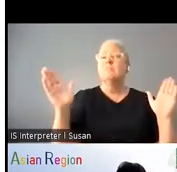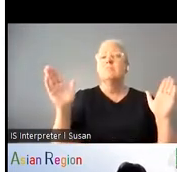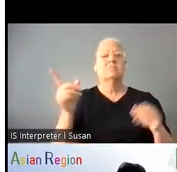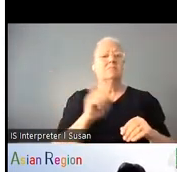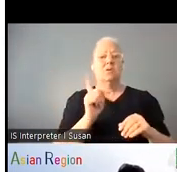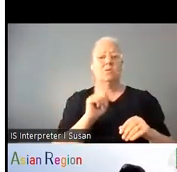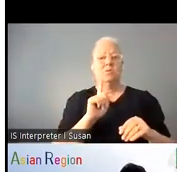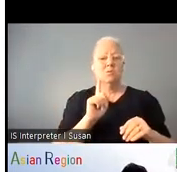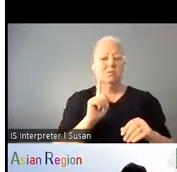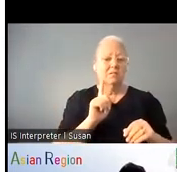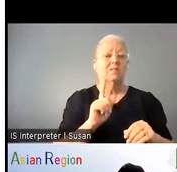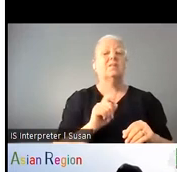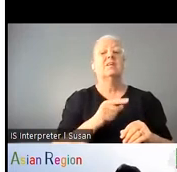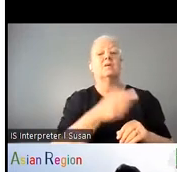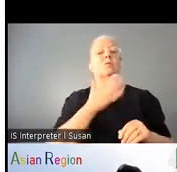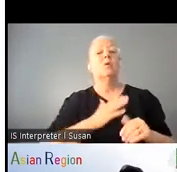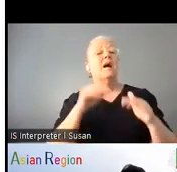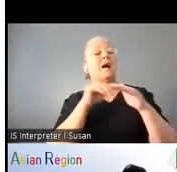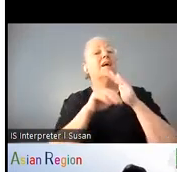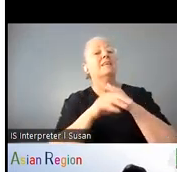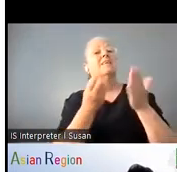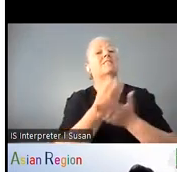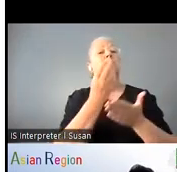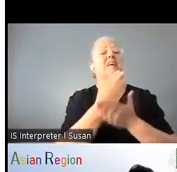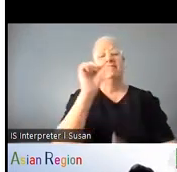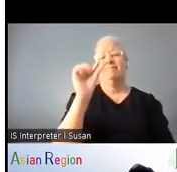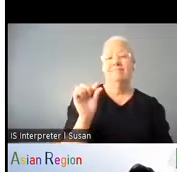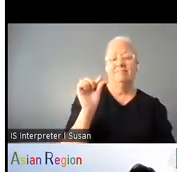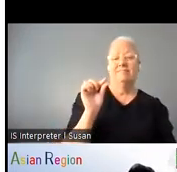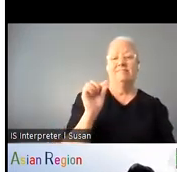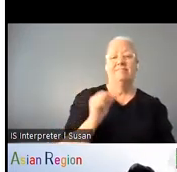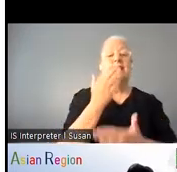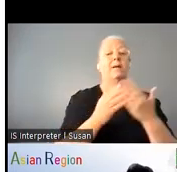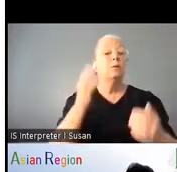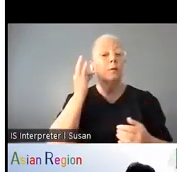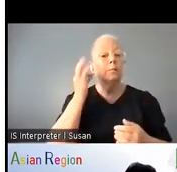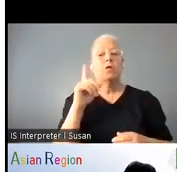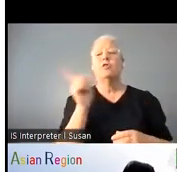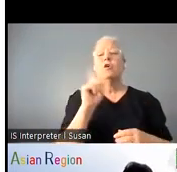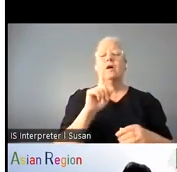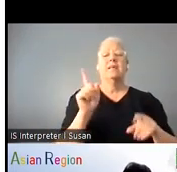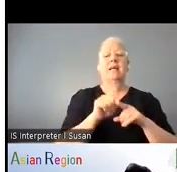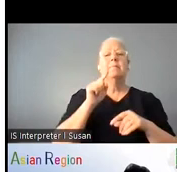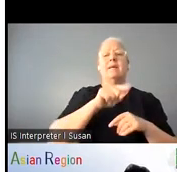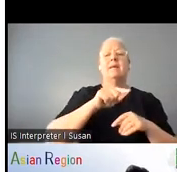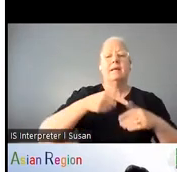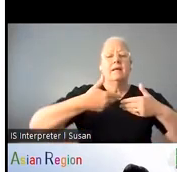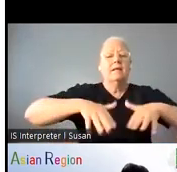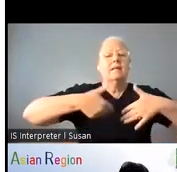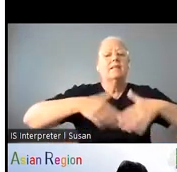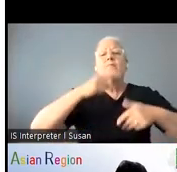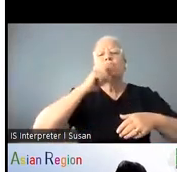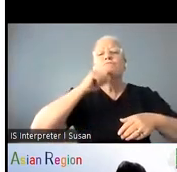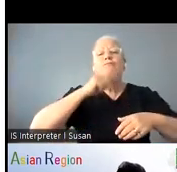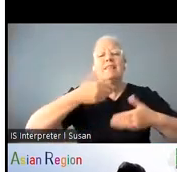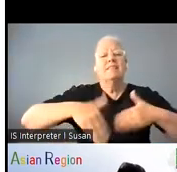access to information is very limited. Some women, they don't get sanitary napkin during their periods. That one that I